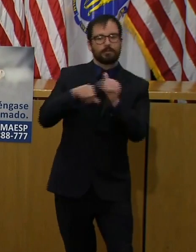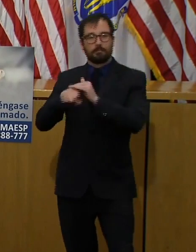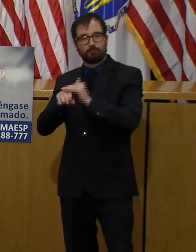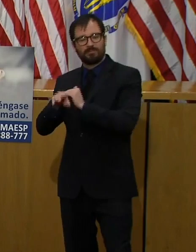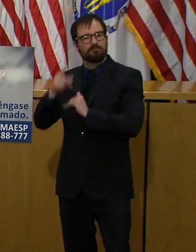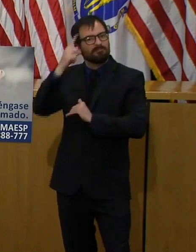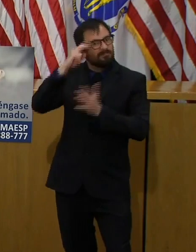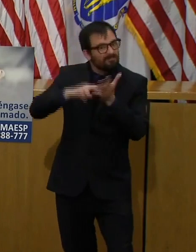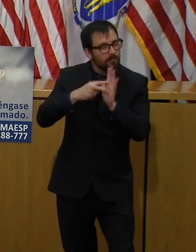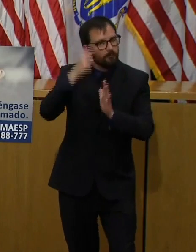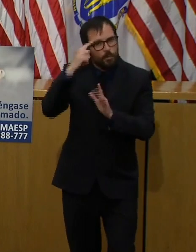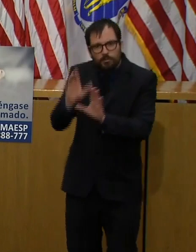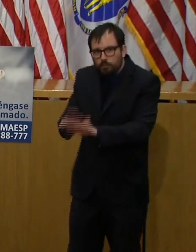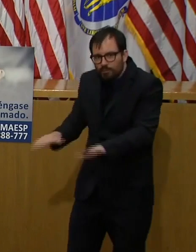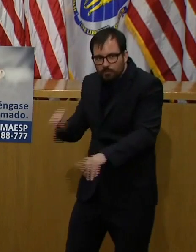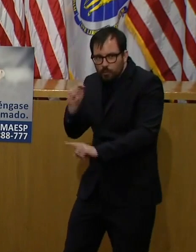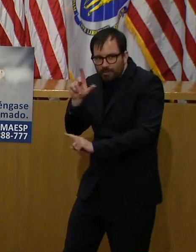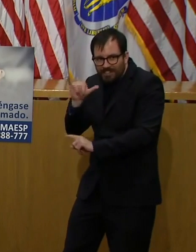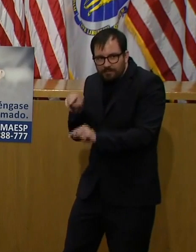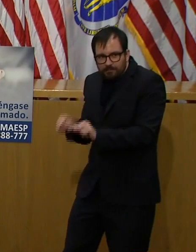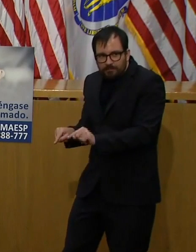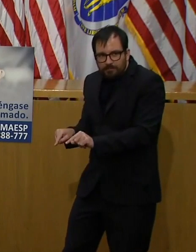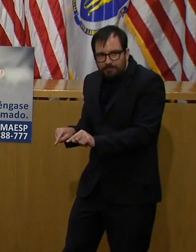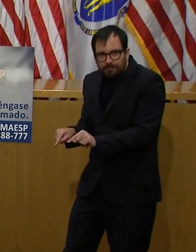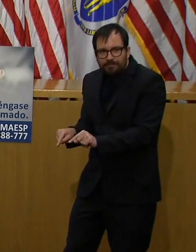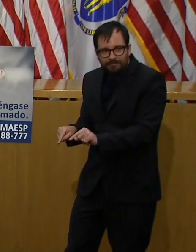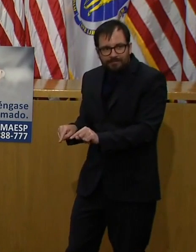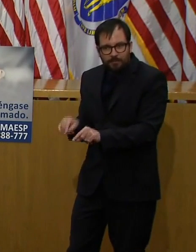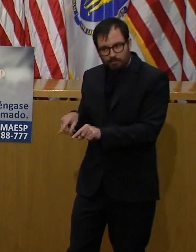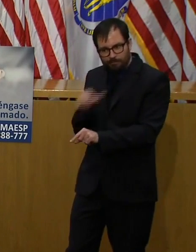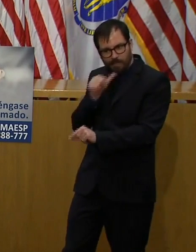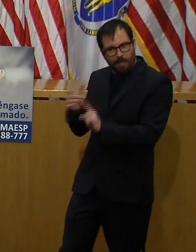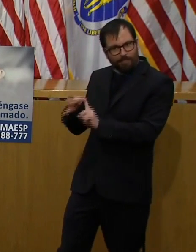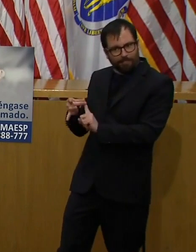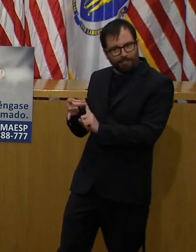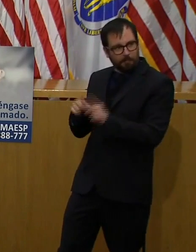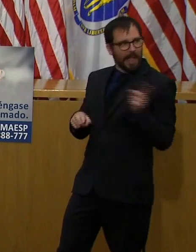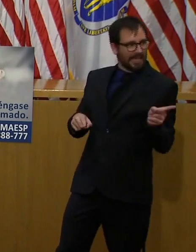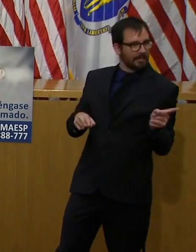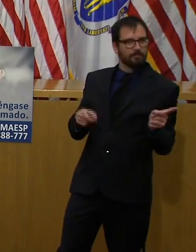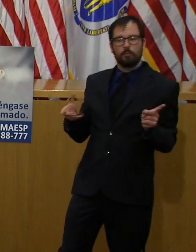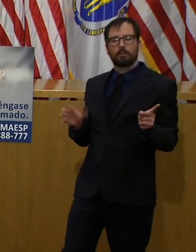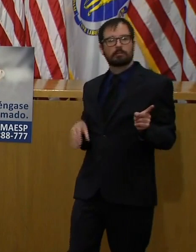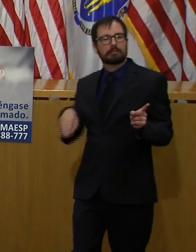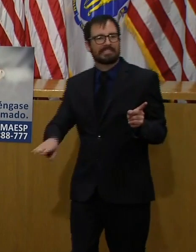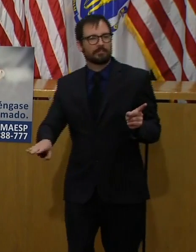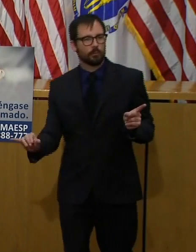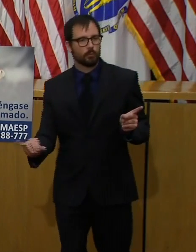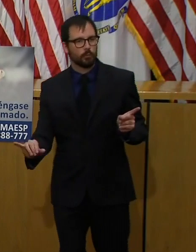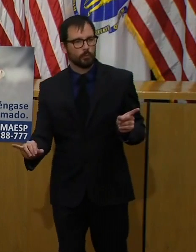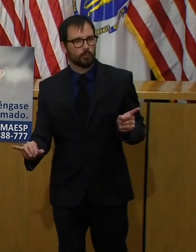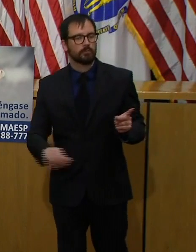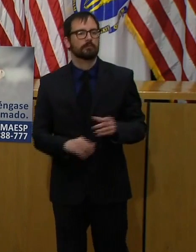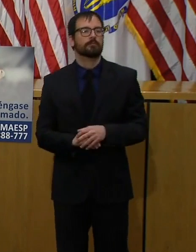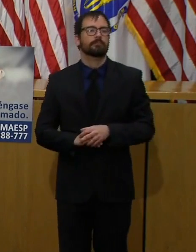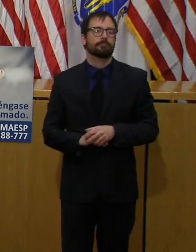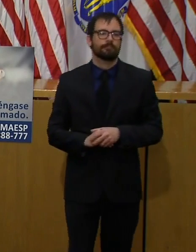provide supports for individuals, families who are in shelters. A